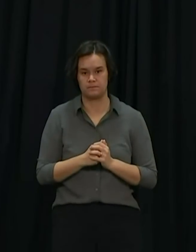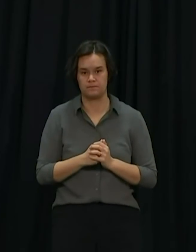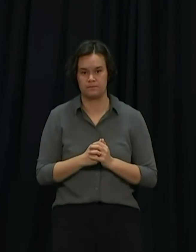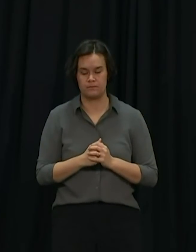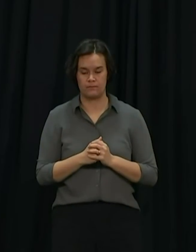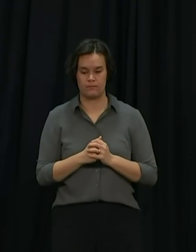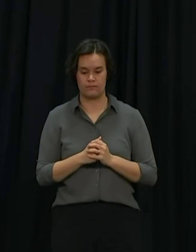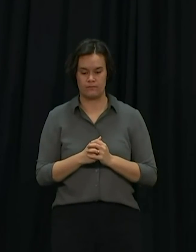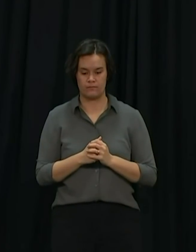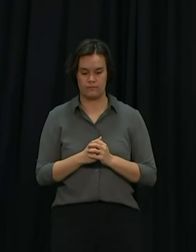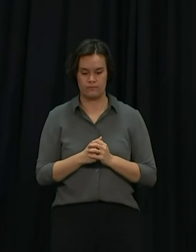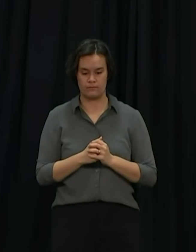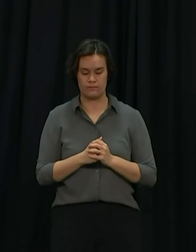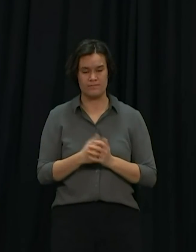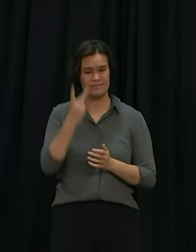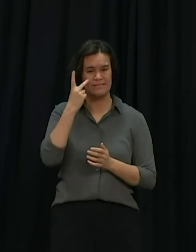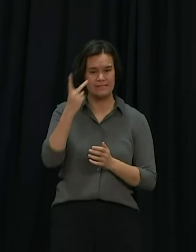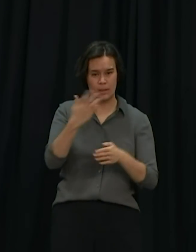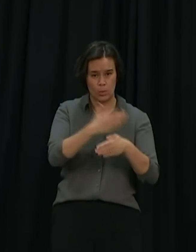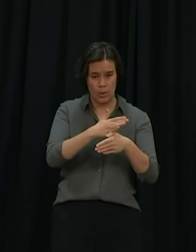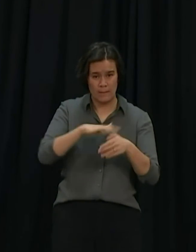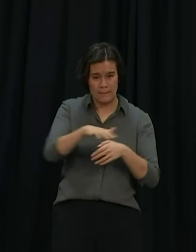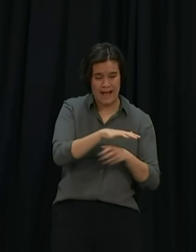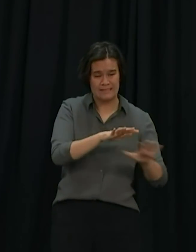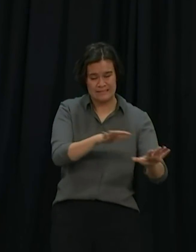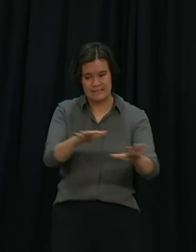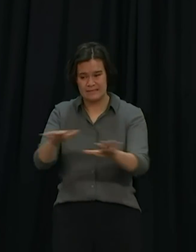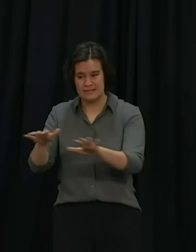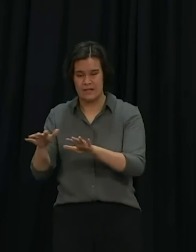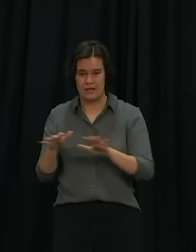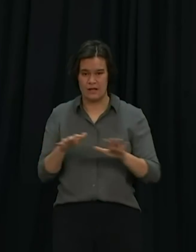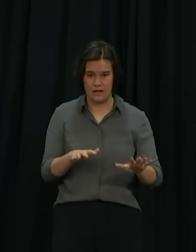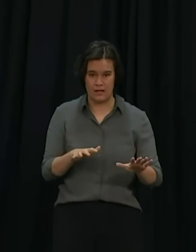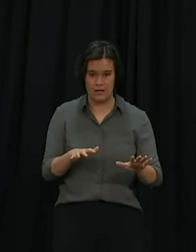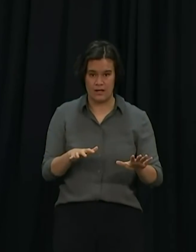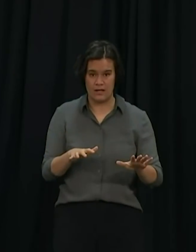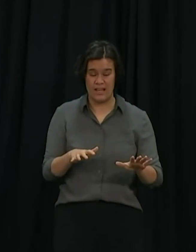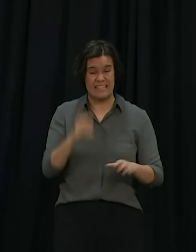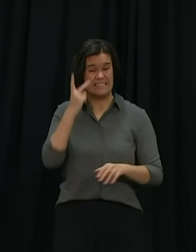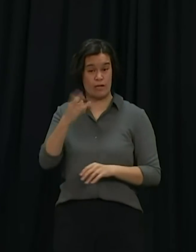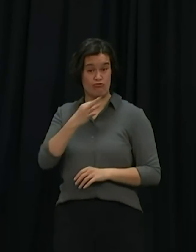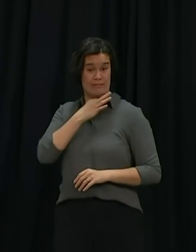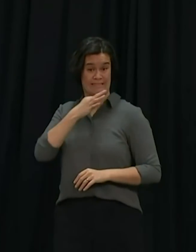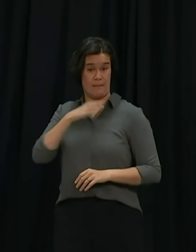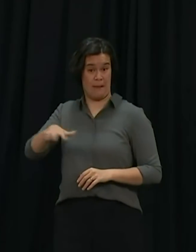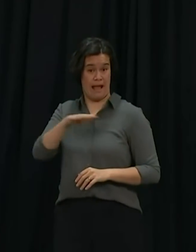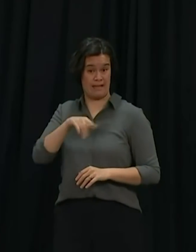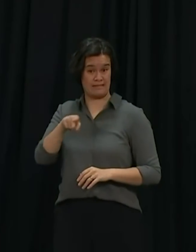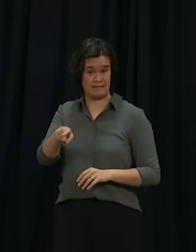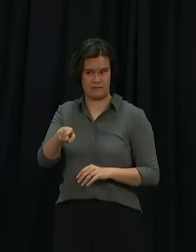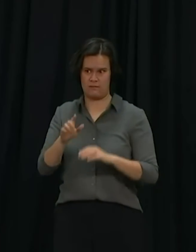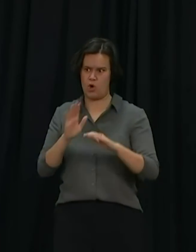actually produced cases. You'll see that we have now more than 450 sites. And these have started slowing